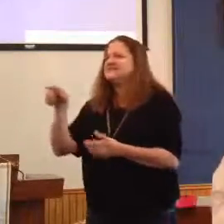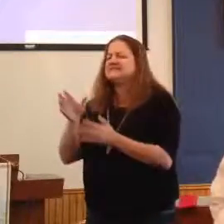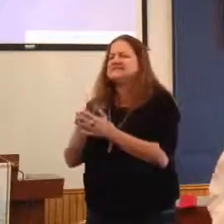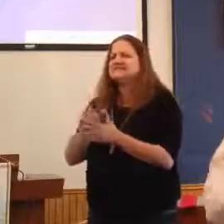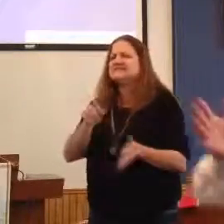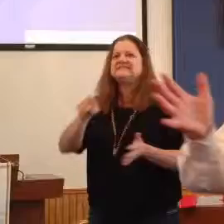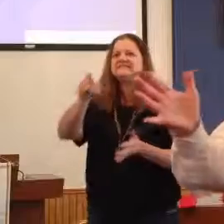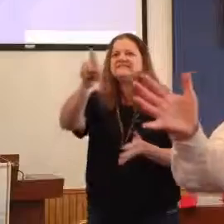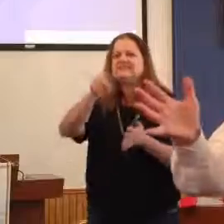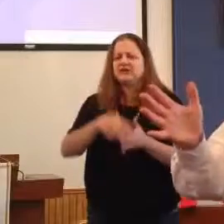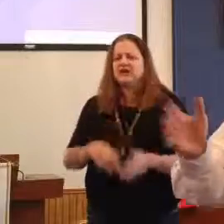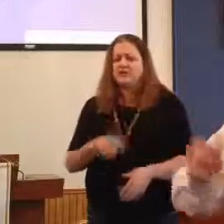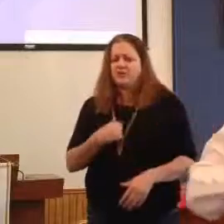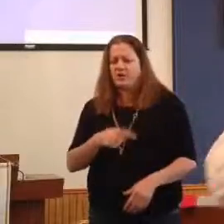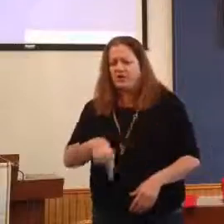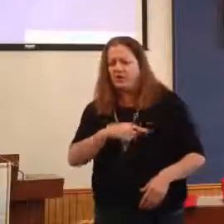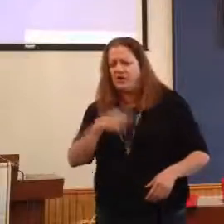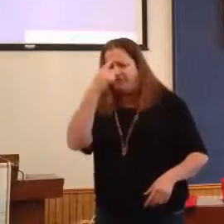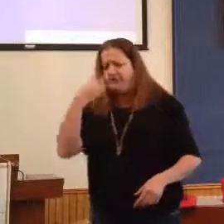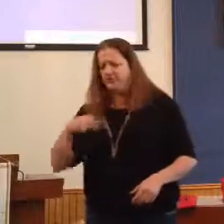Well, we all think we should go this way.